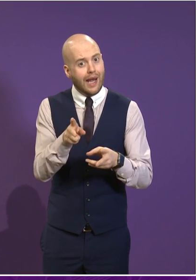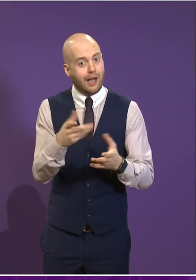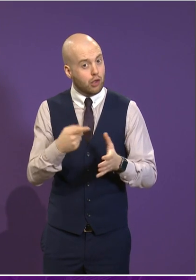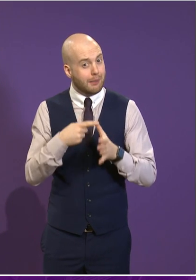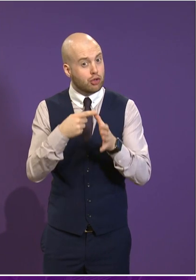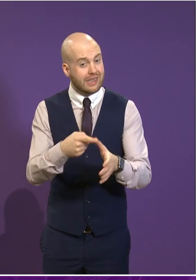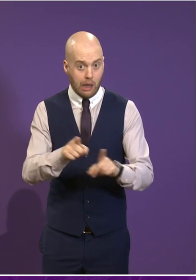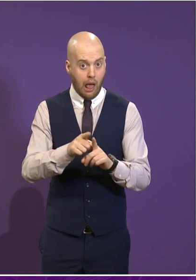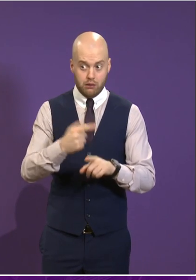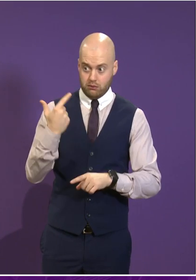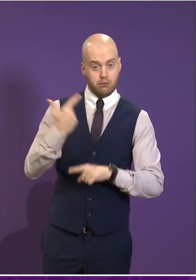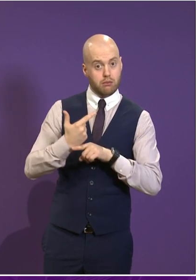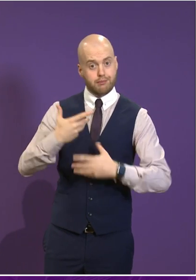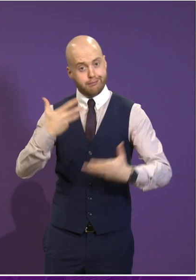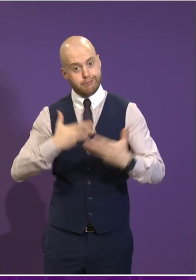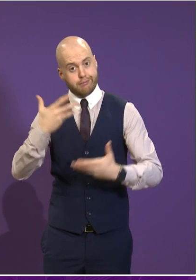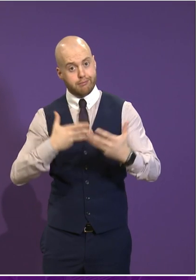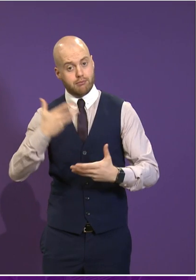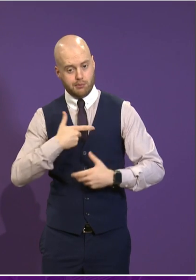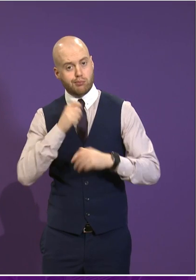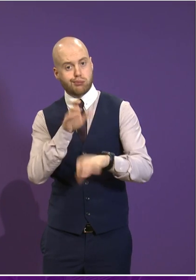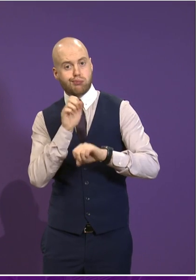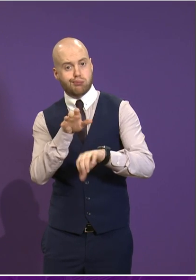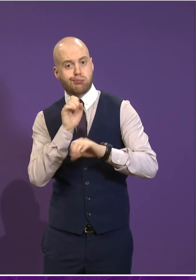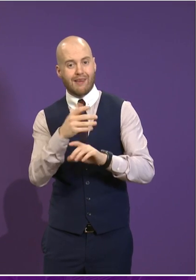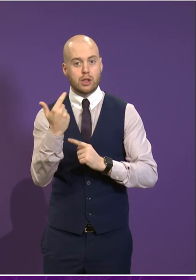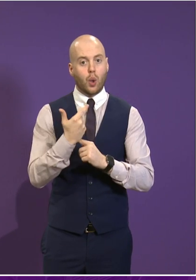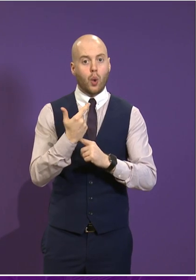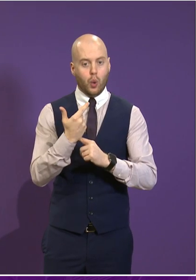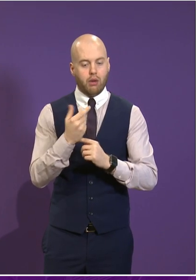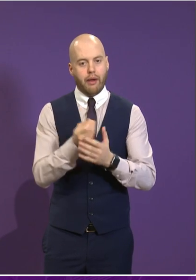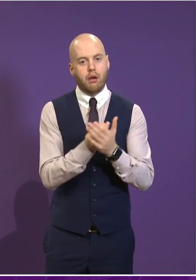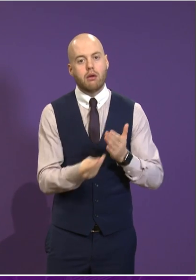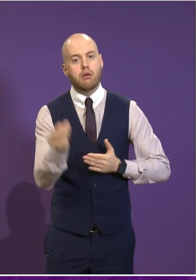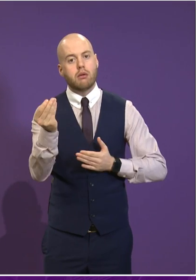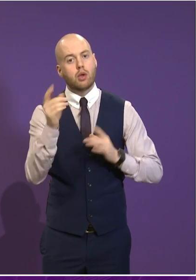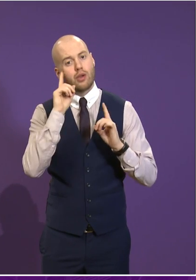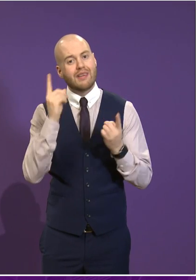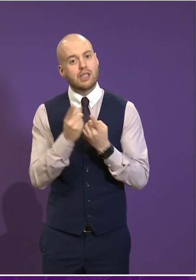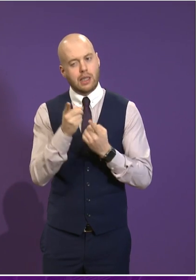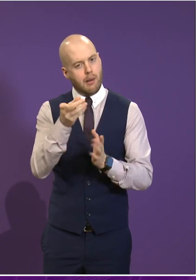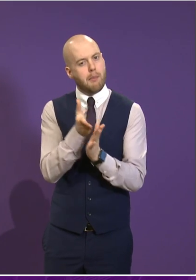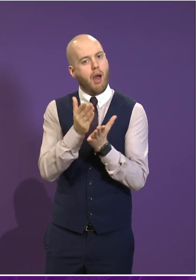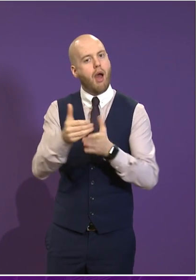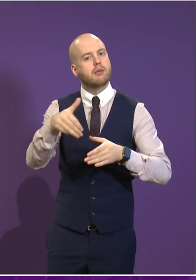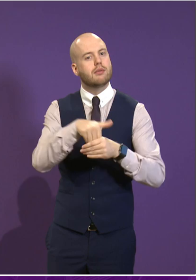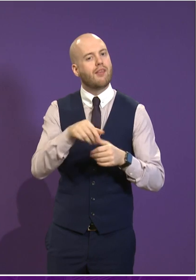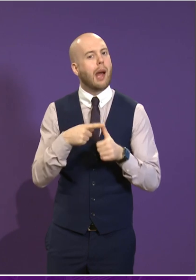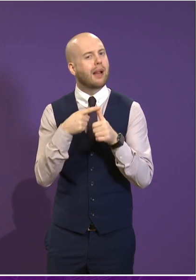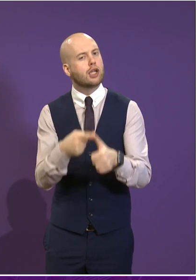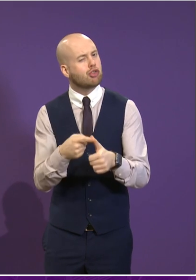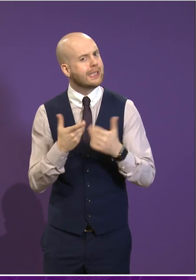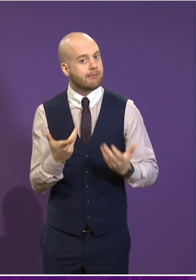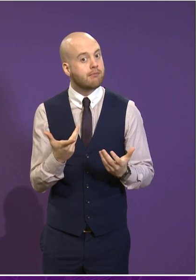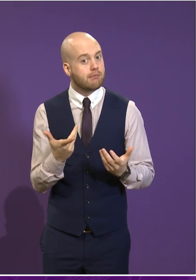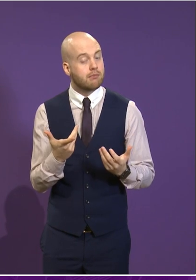as an application? Could video or something like that be used as application? Because people maybe